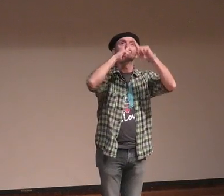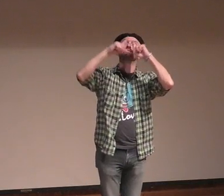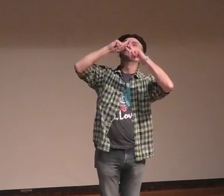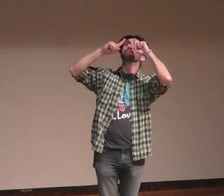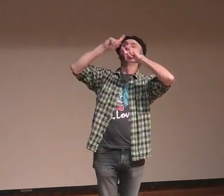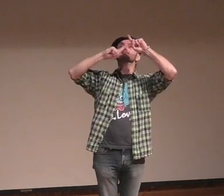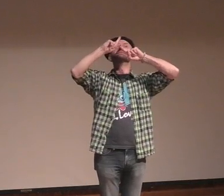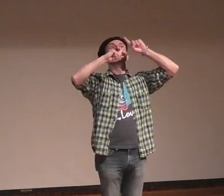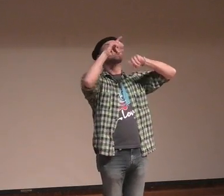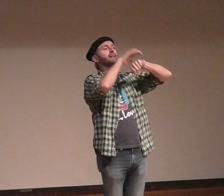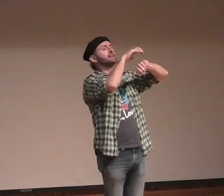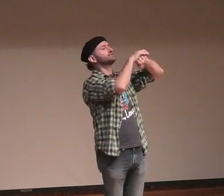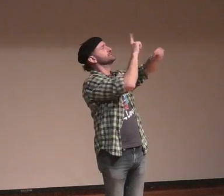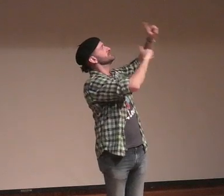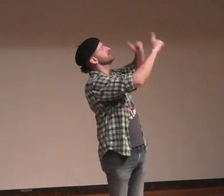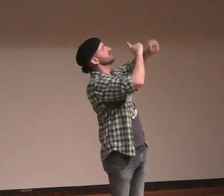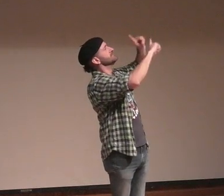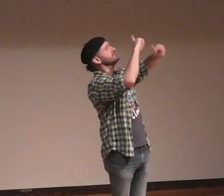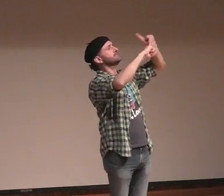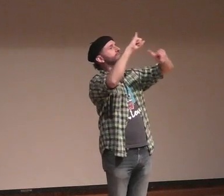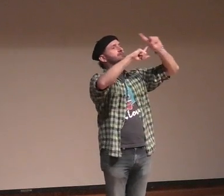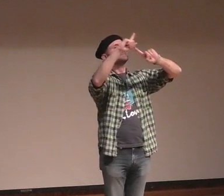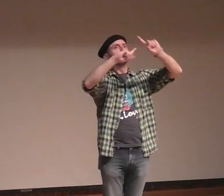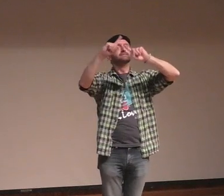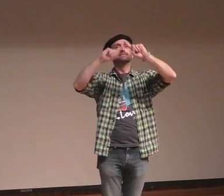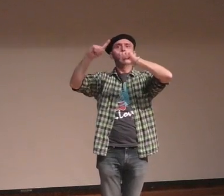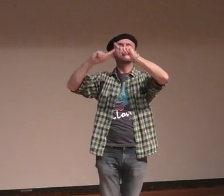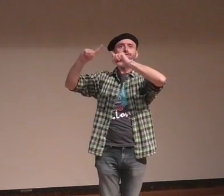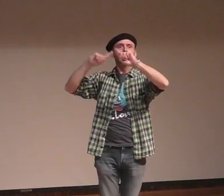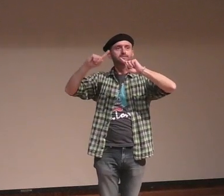Now, I grew up in a hearing family where everybody was signing English to me all the time